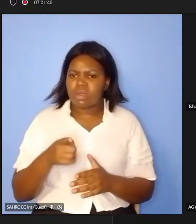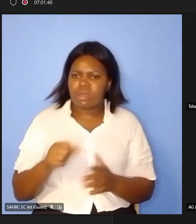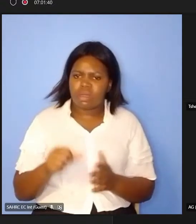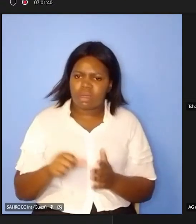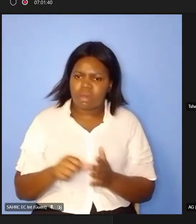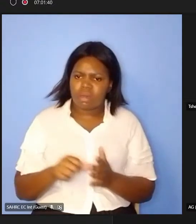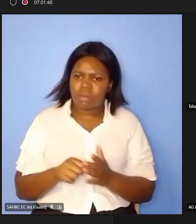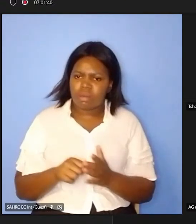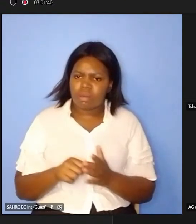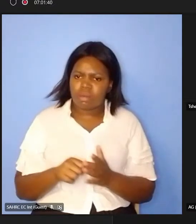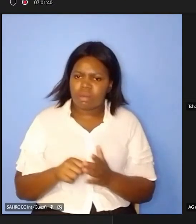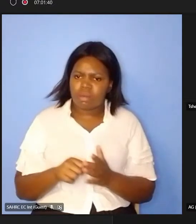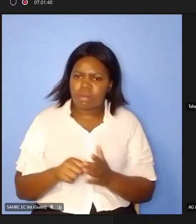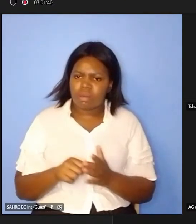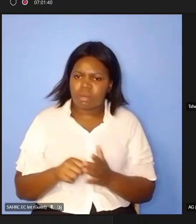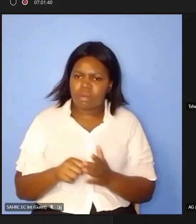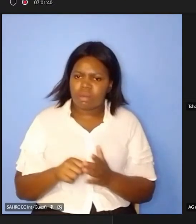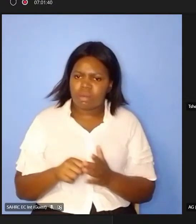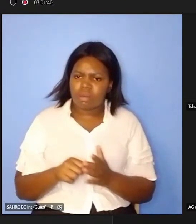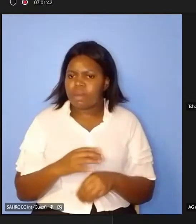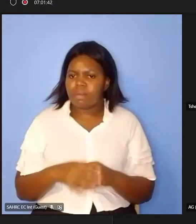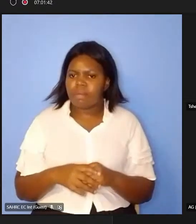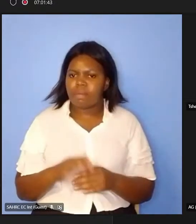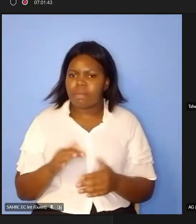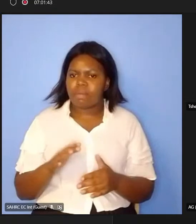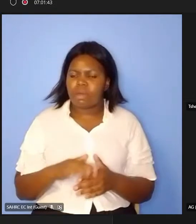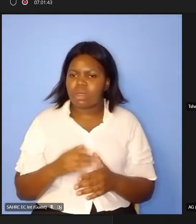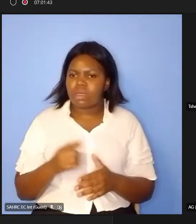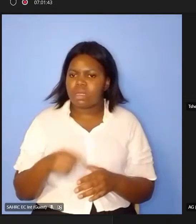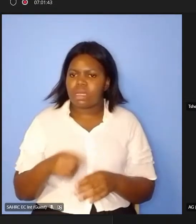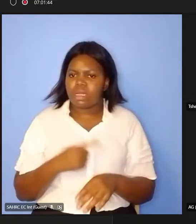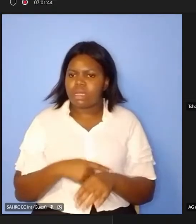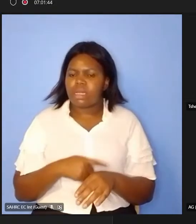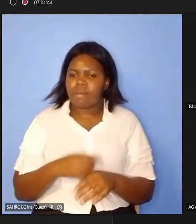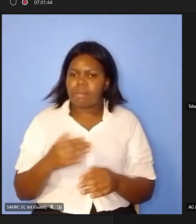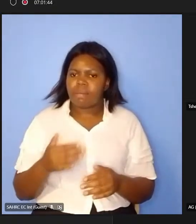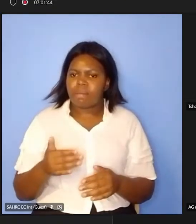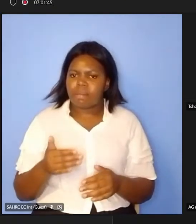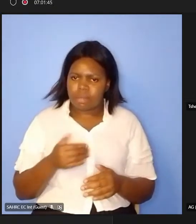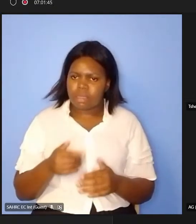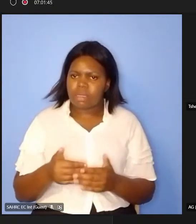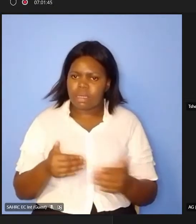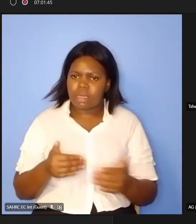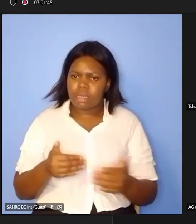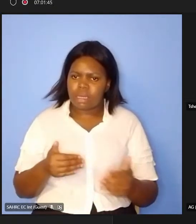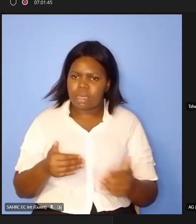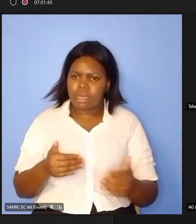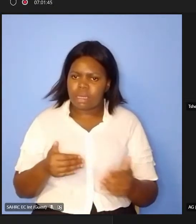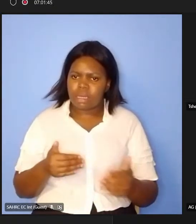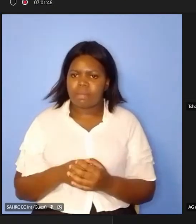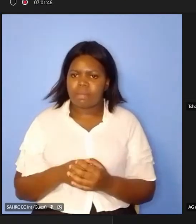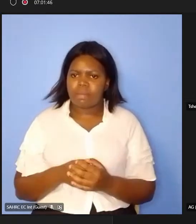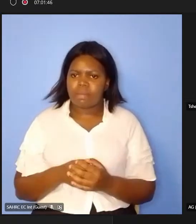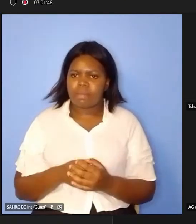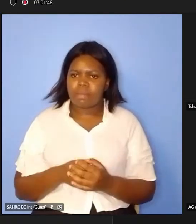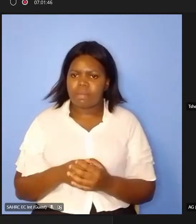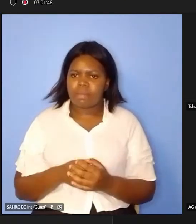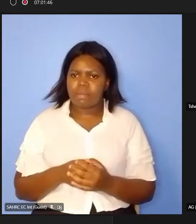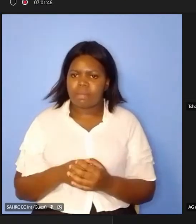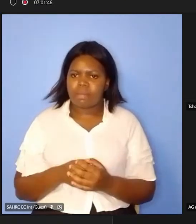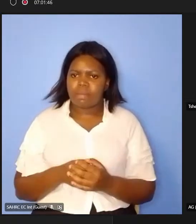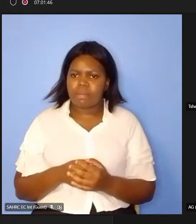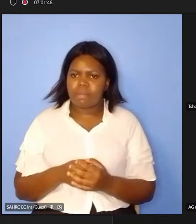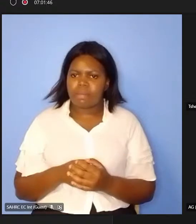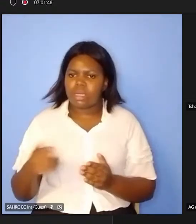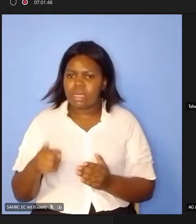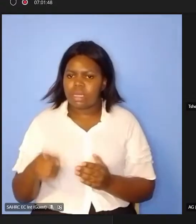hopefully out of this inquiry might come, to make it very clear to all that this is not a side issue. As you